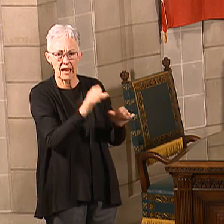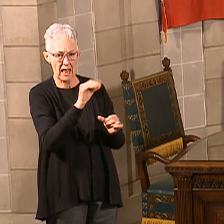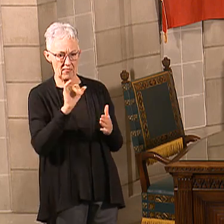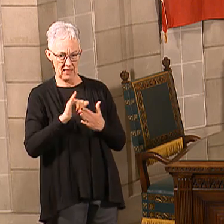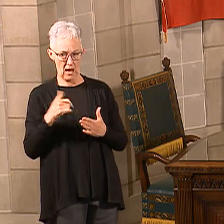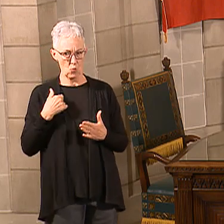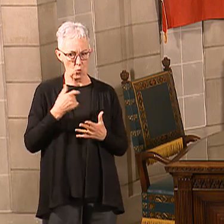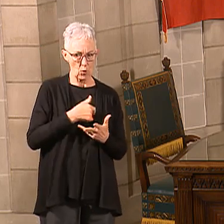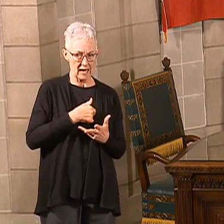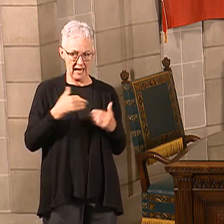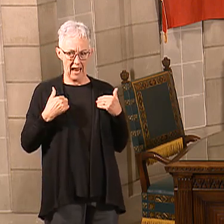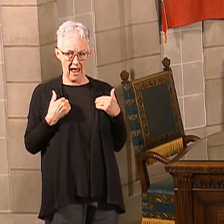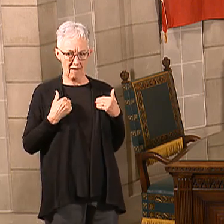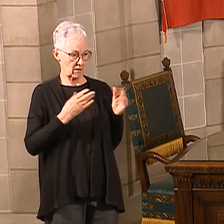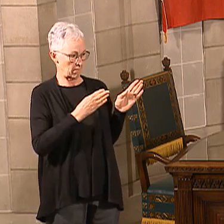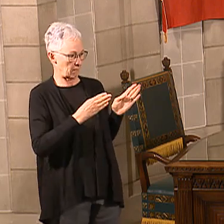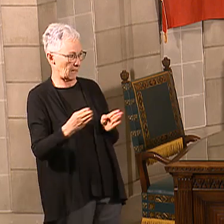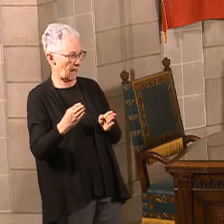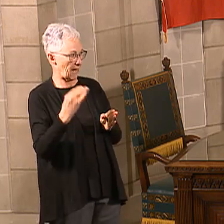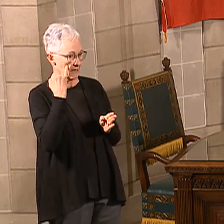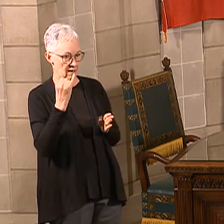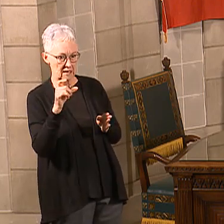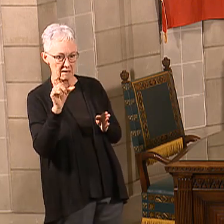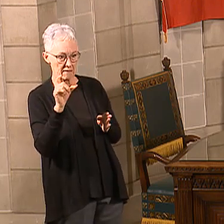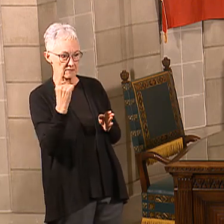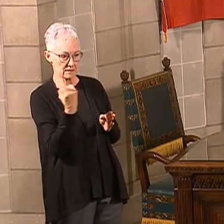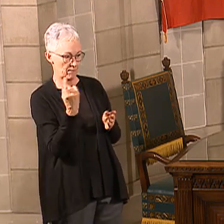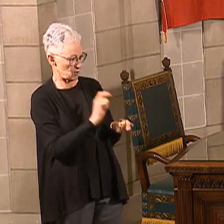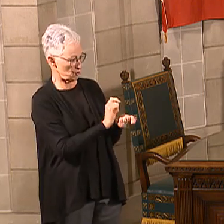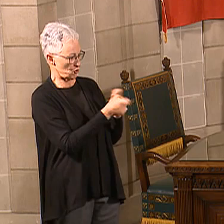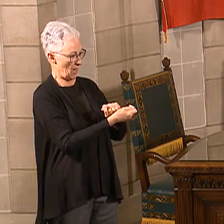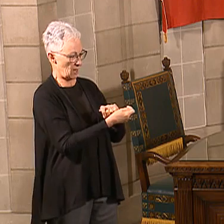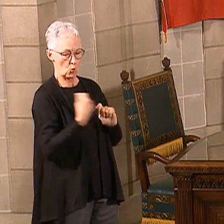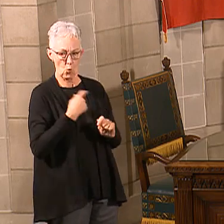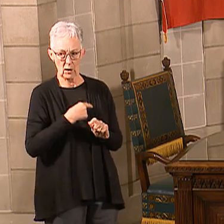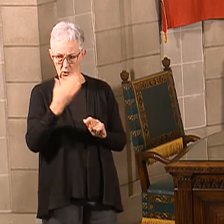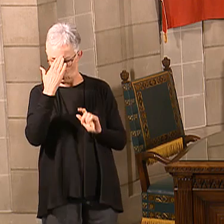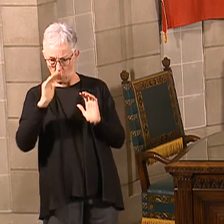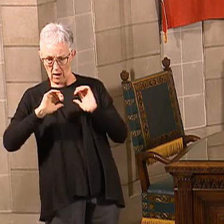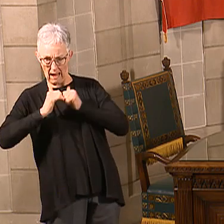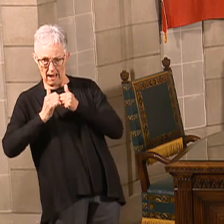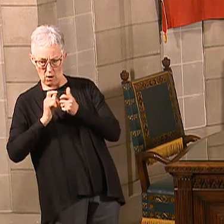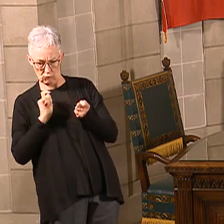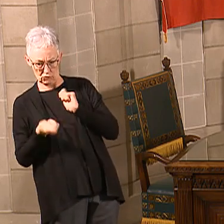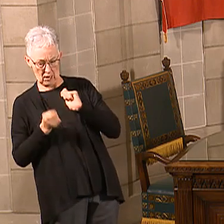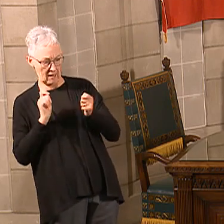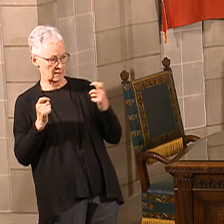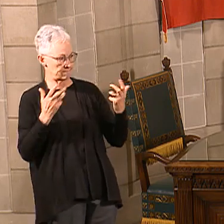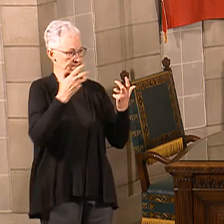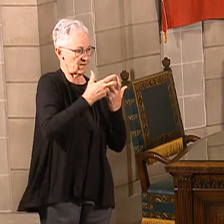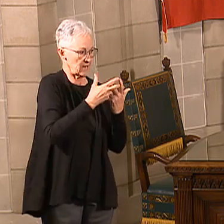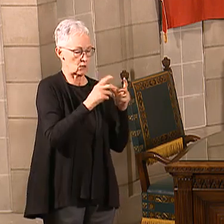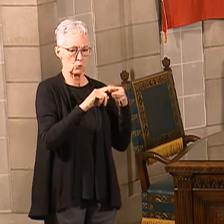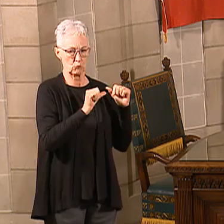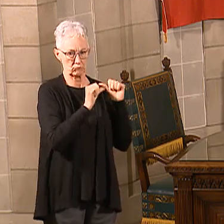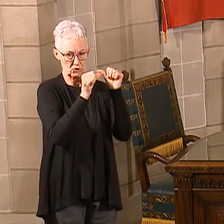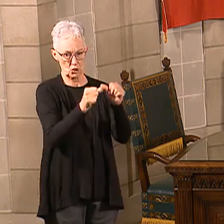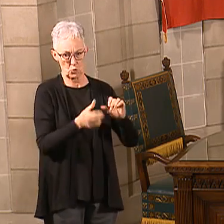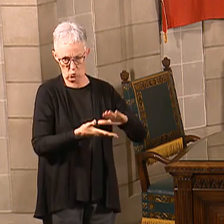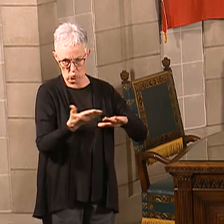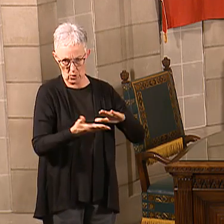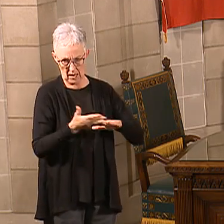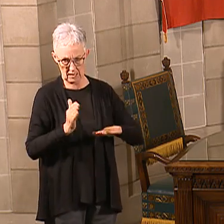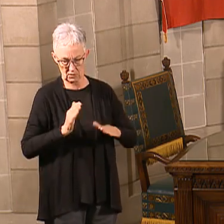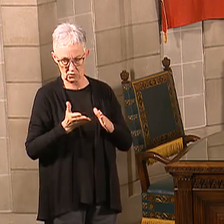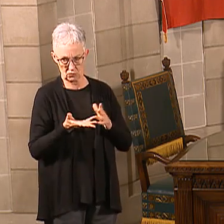adjust to contingencies so those services continue to be delivered, even if they're delivered through alternative means. Second, that we provide